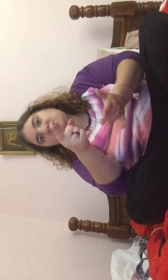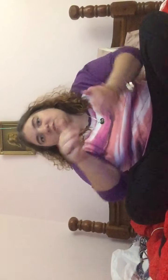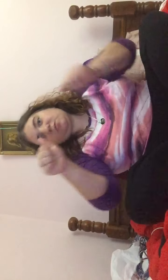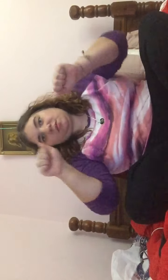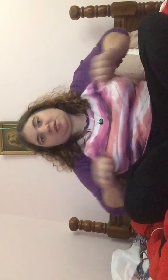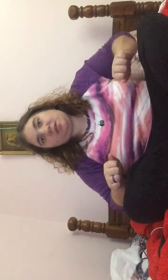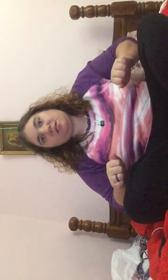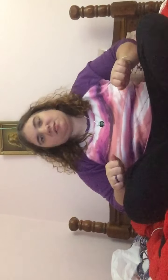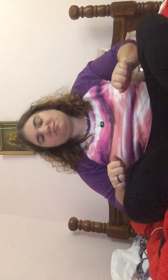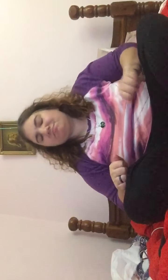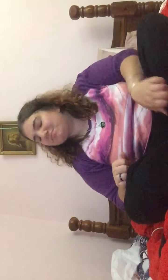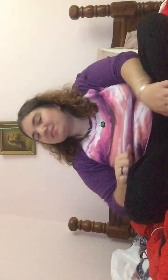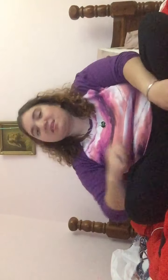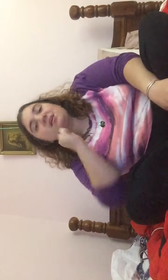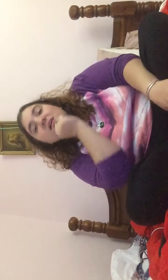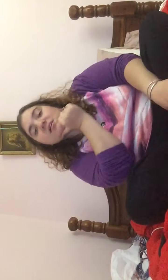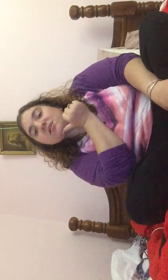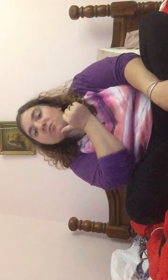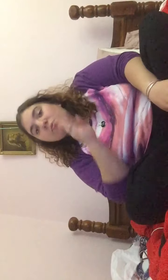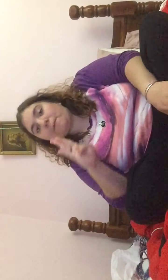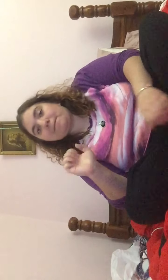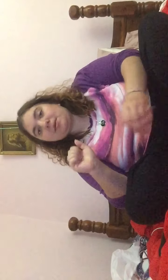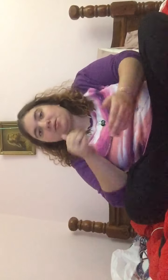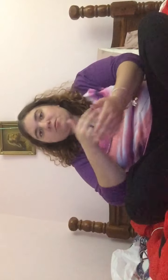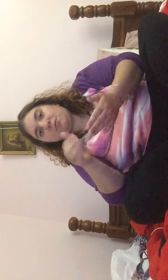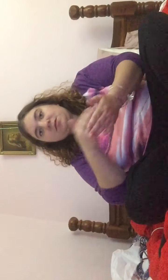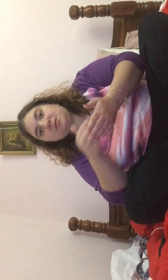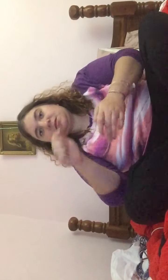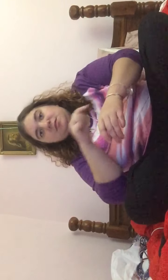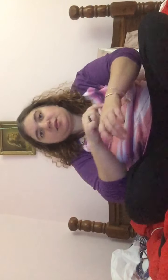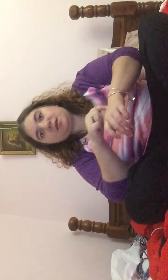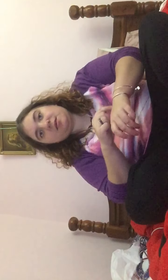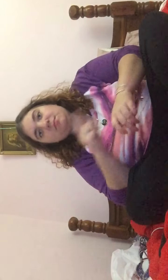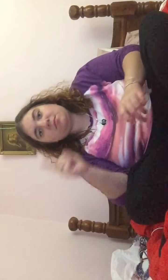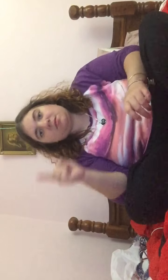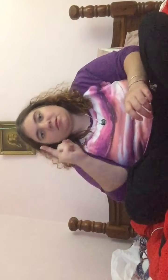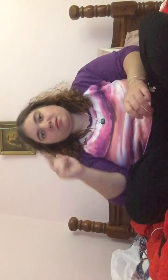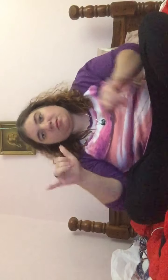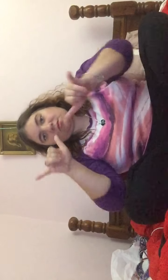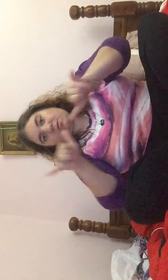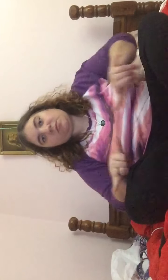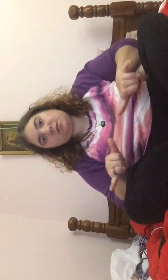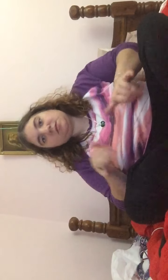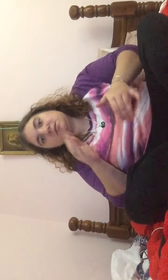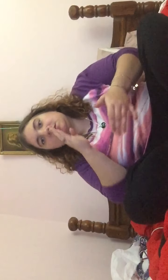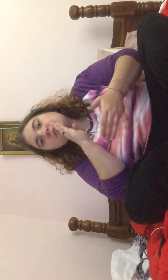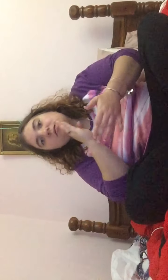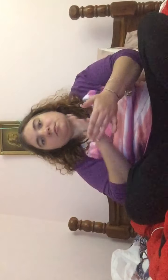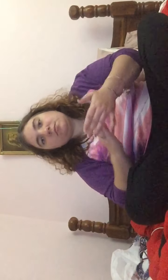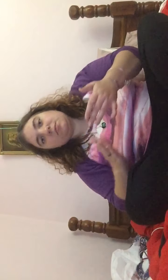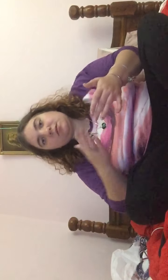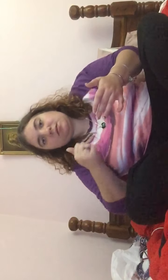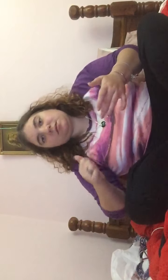you can. It won't be a waste of time, always stay humble and